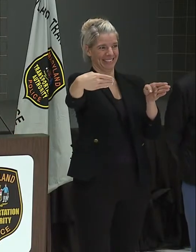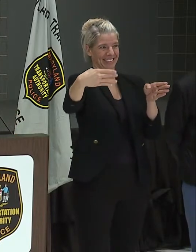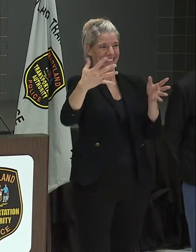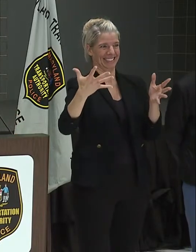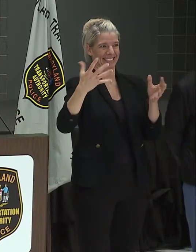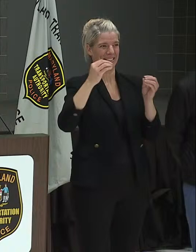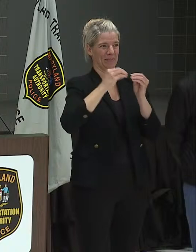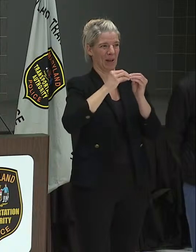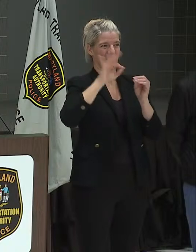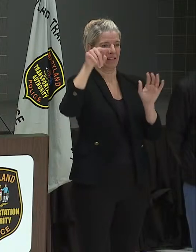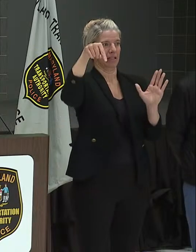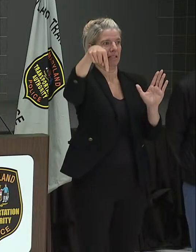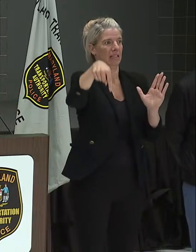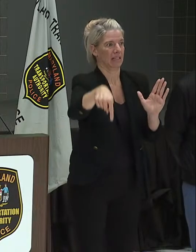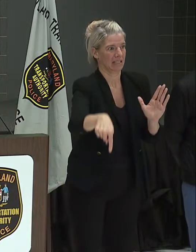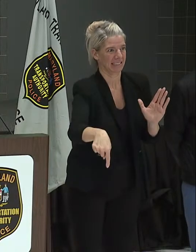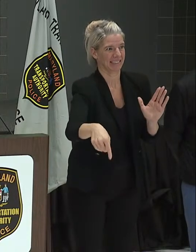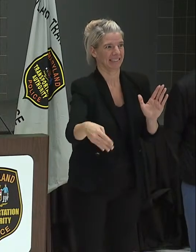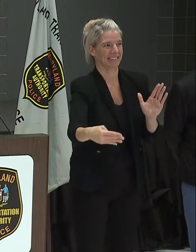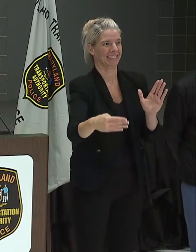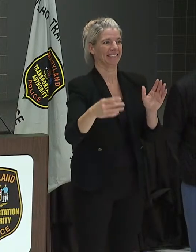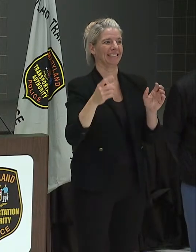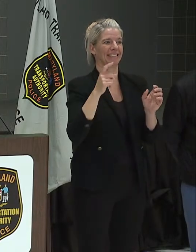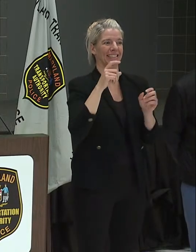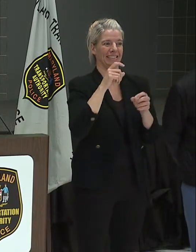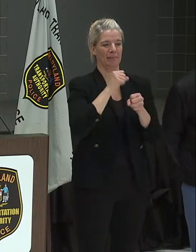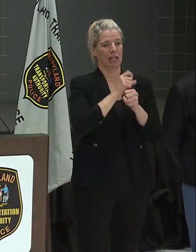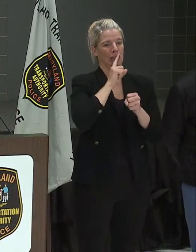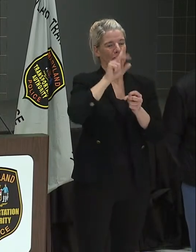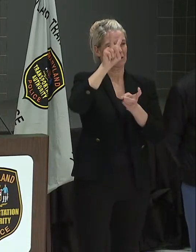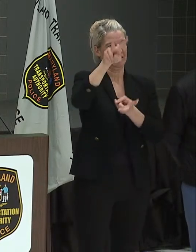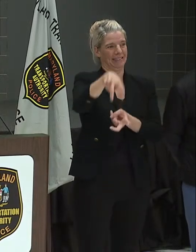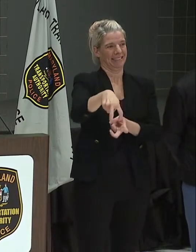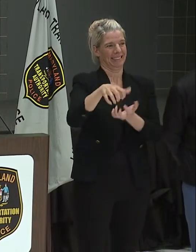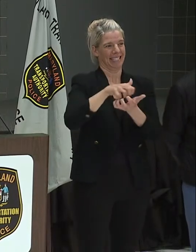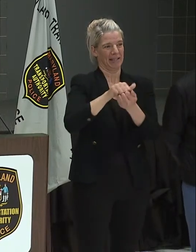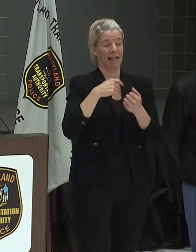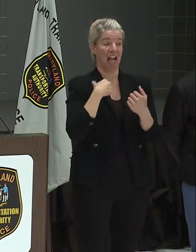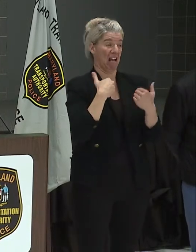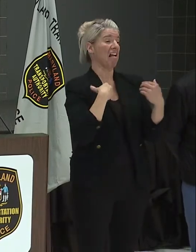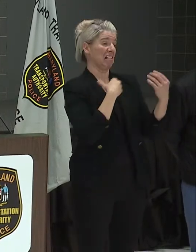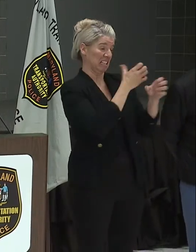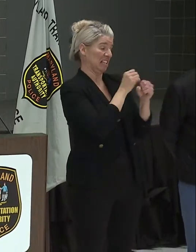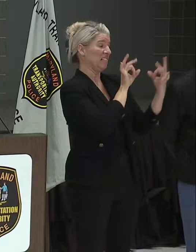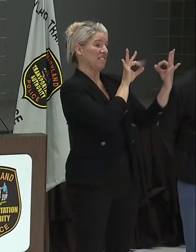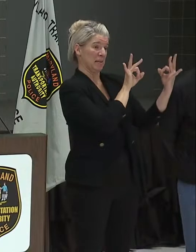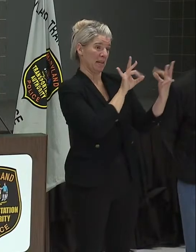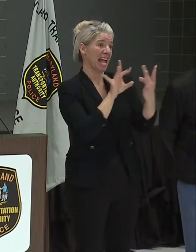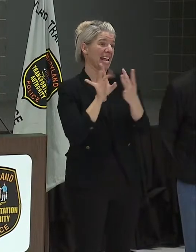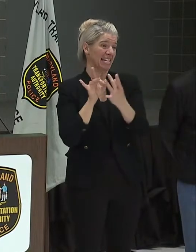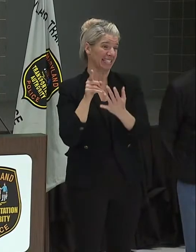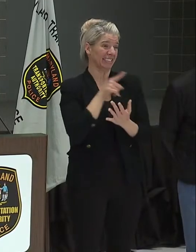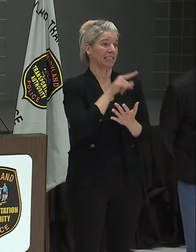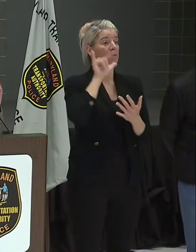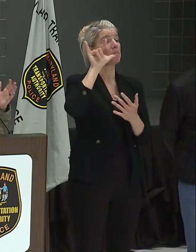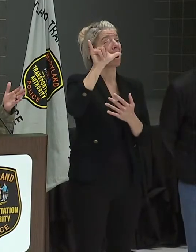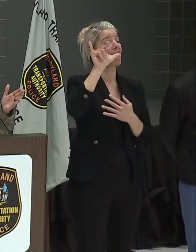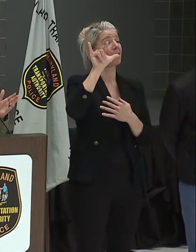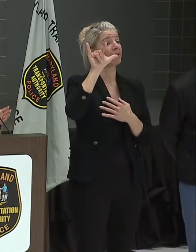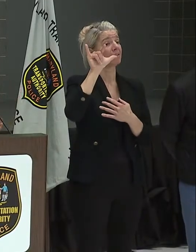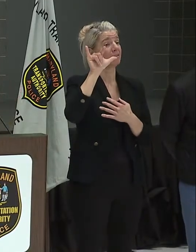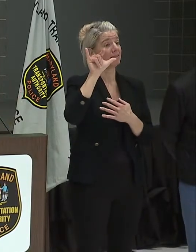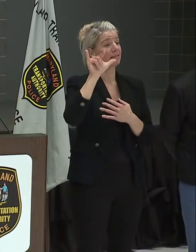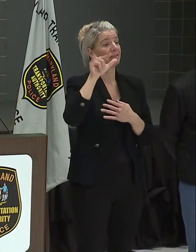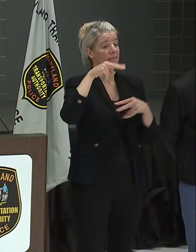around, and we want to make sure that that's removed. We got direct feedback from our Maryland pilots who conducted a ship simulation of